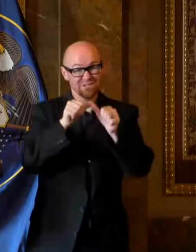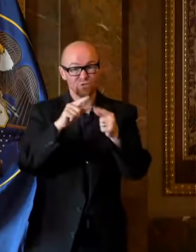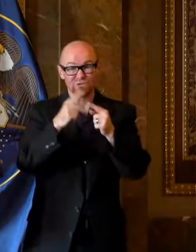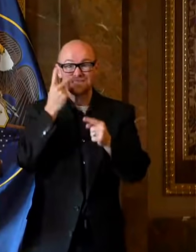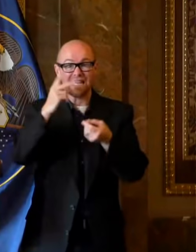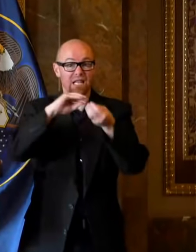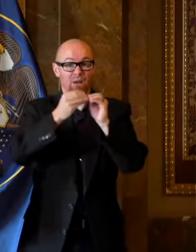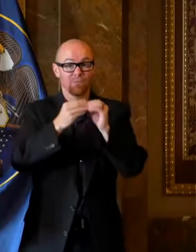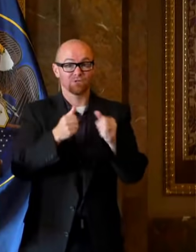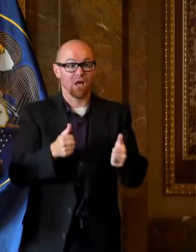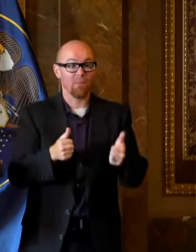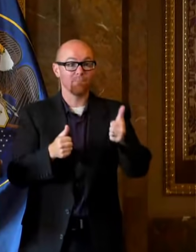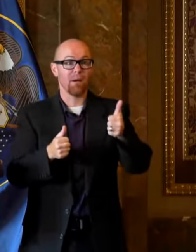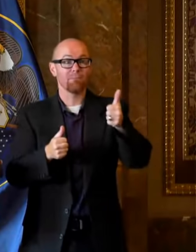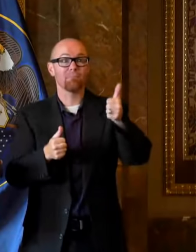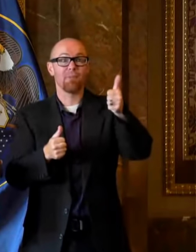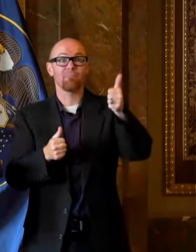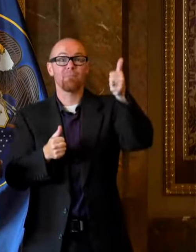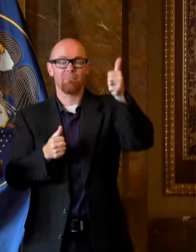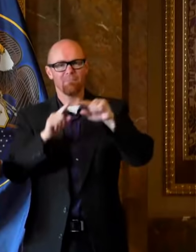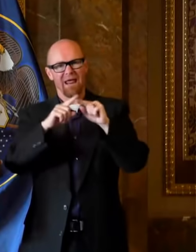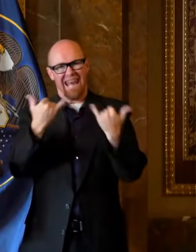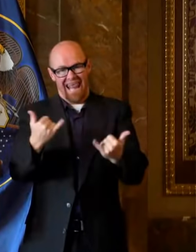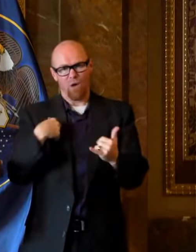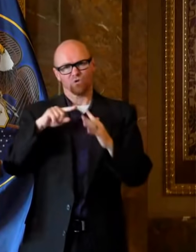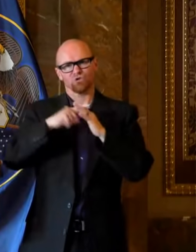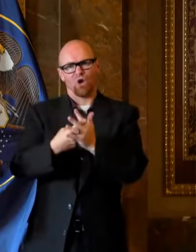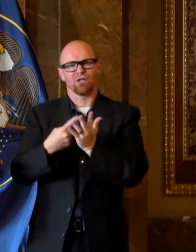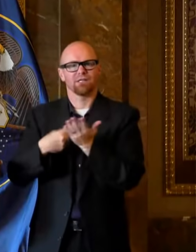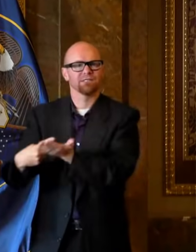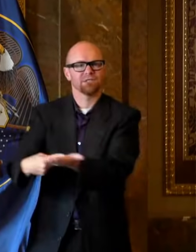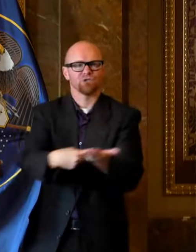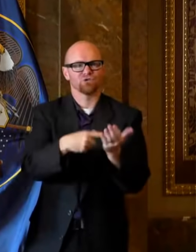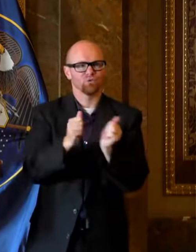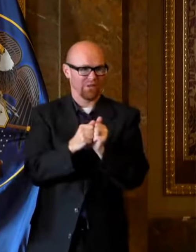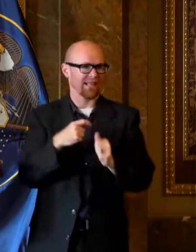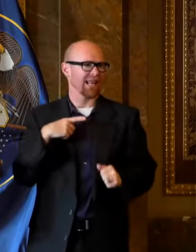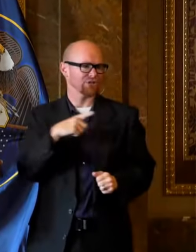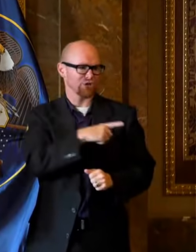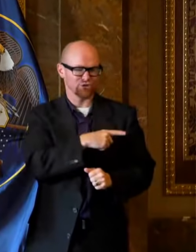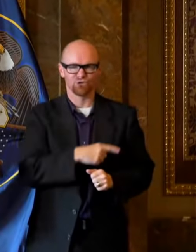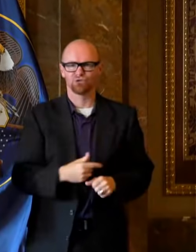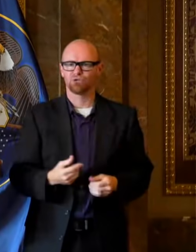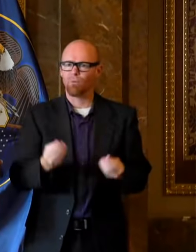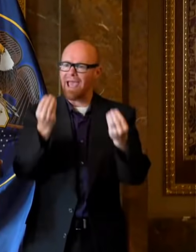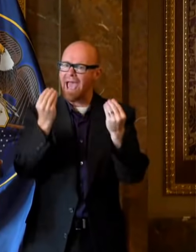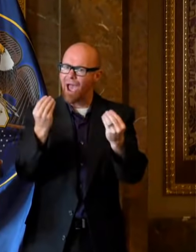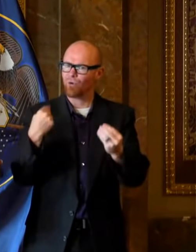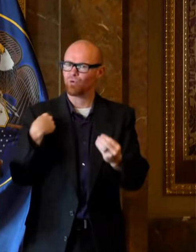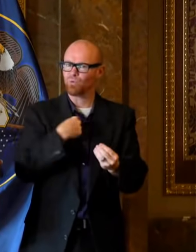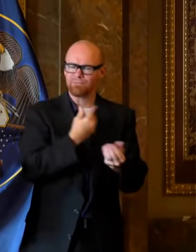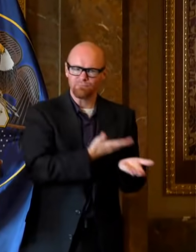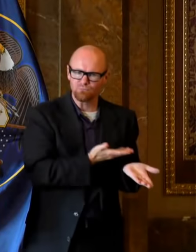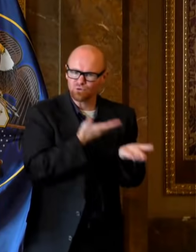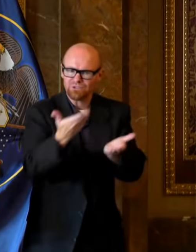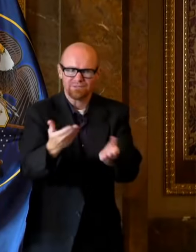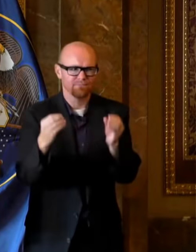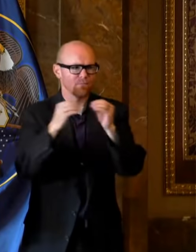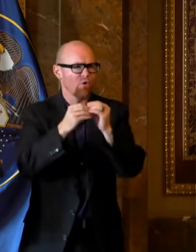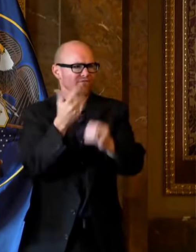but we will be having those discussions as well. How can we get vaccines more available? How can we reach people that